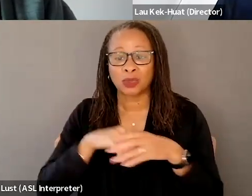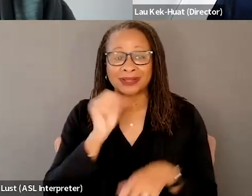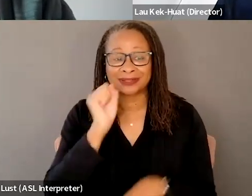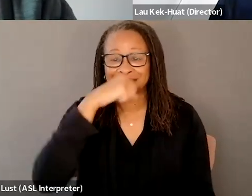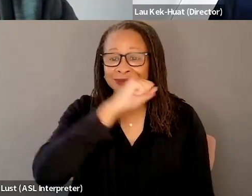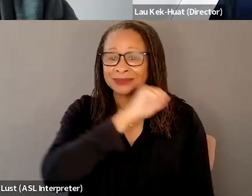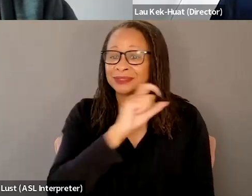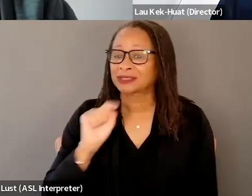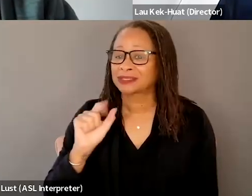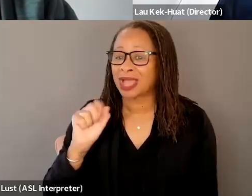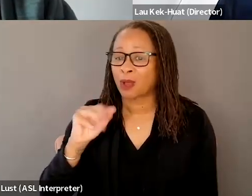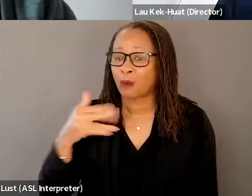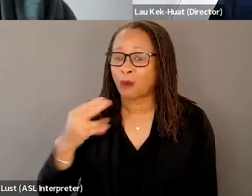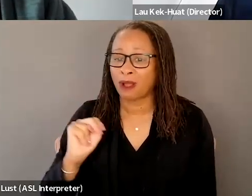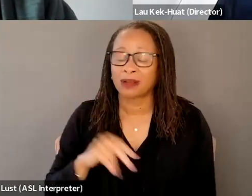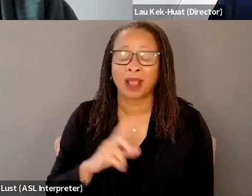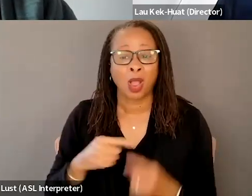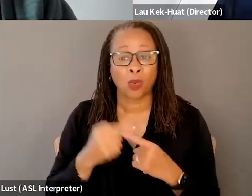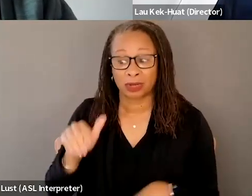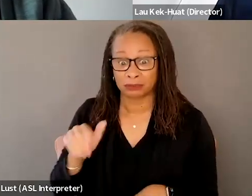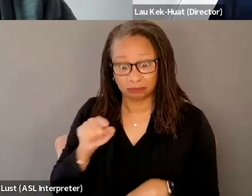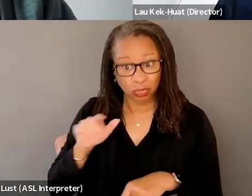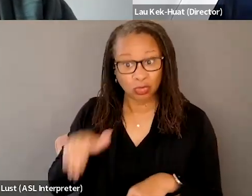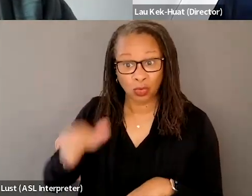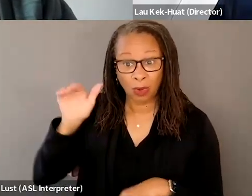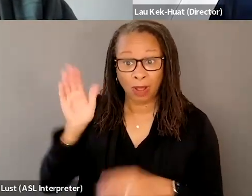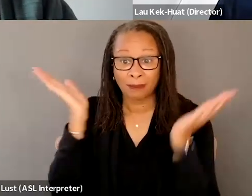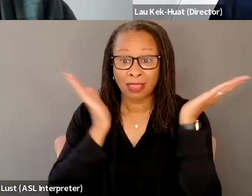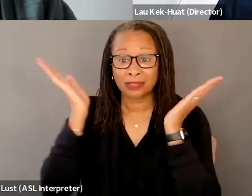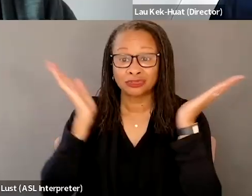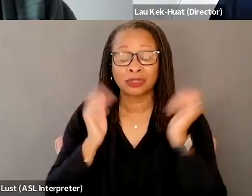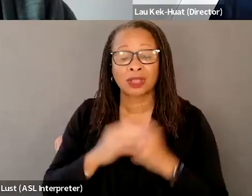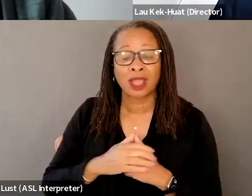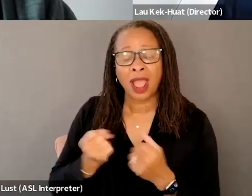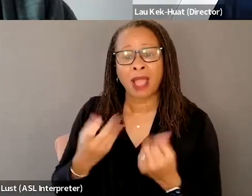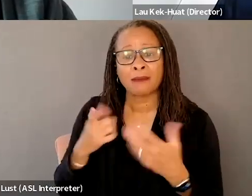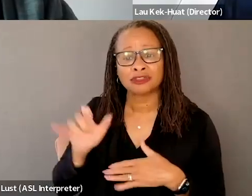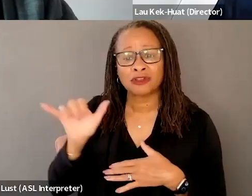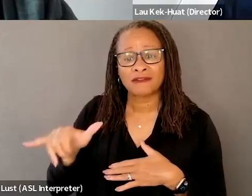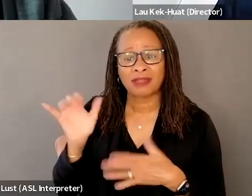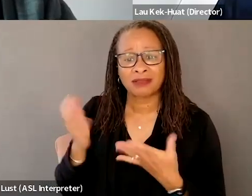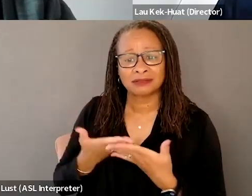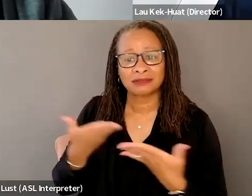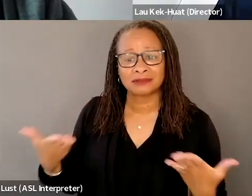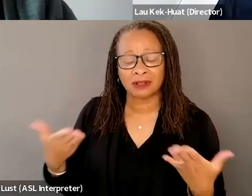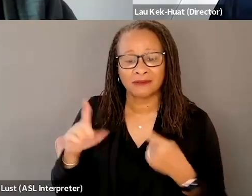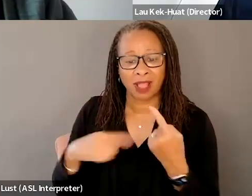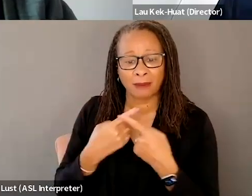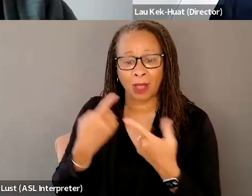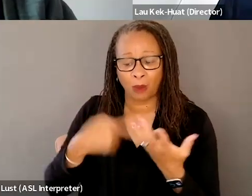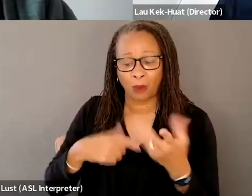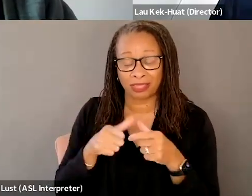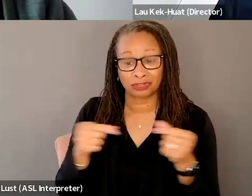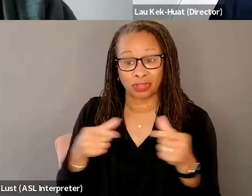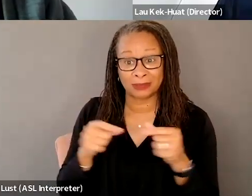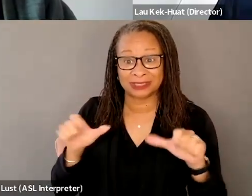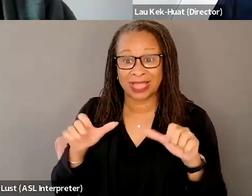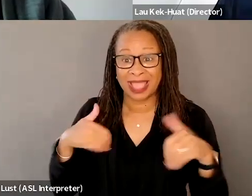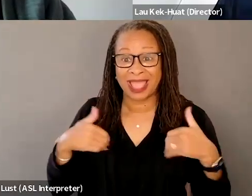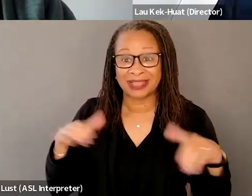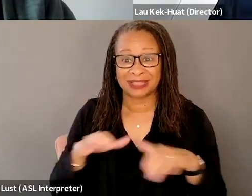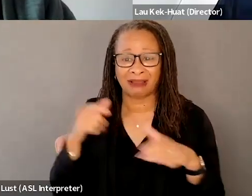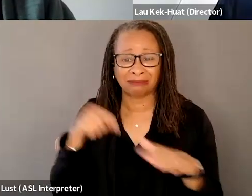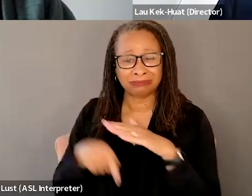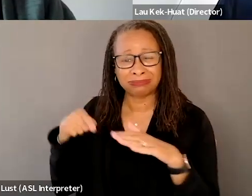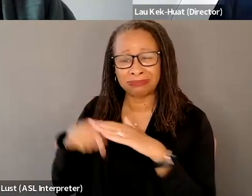Taiwan. When you grew up in Malaysia, how much of this stuff about what the Japanese had done, the massacres